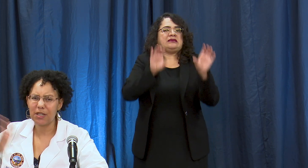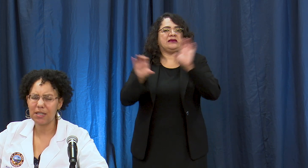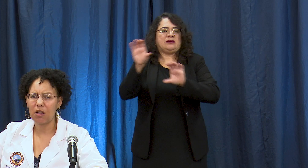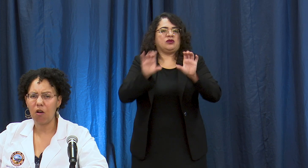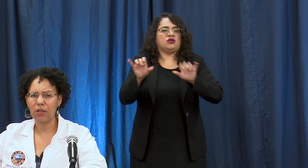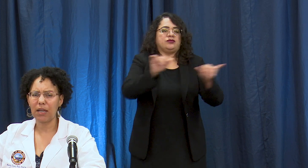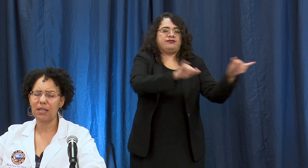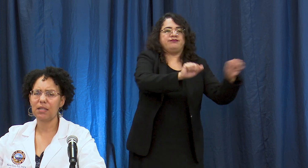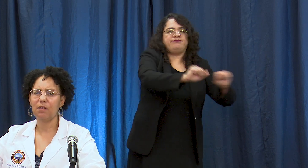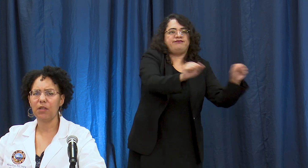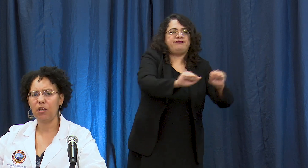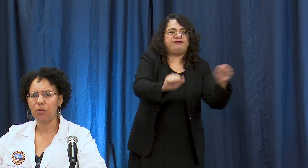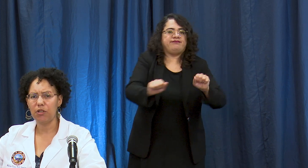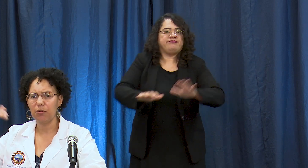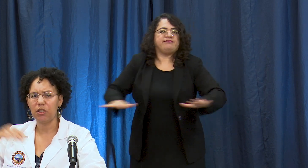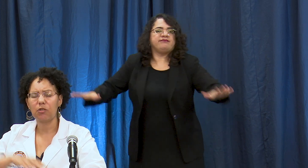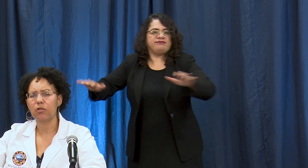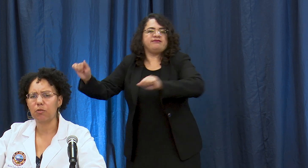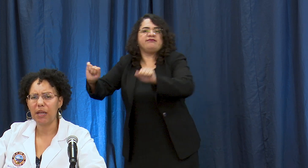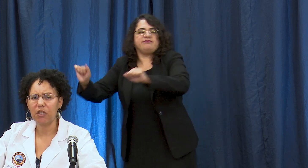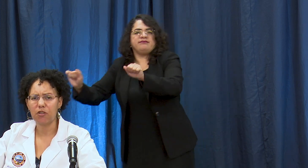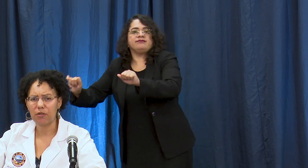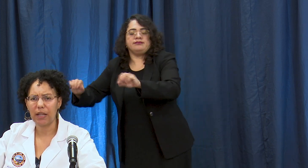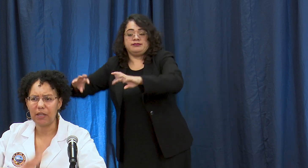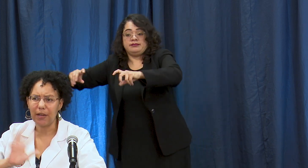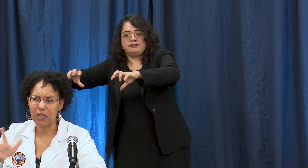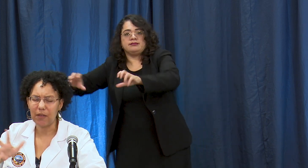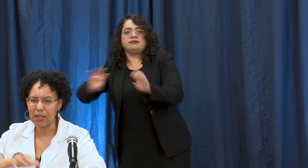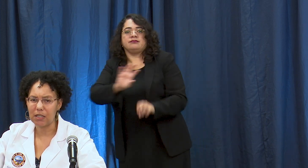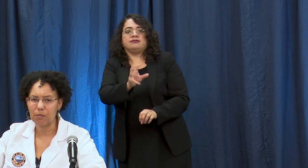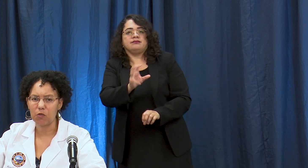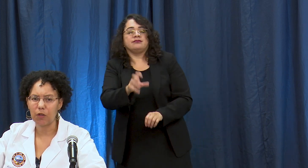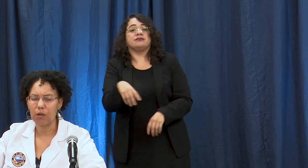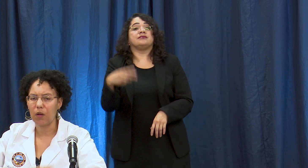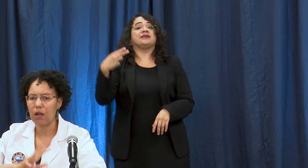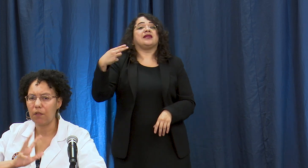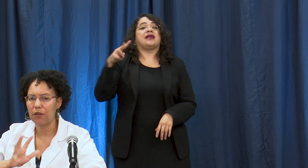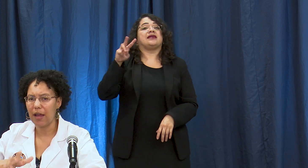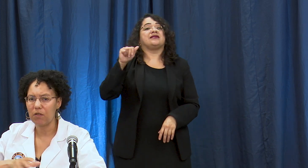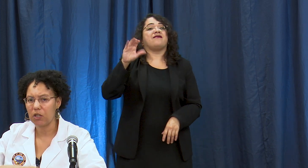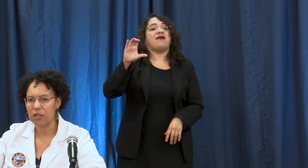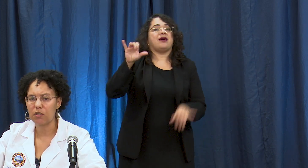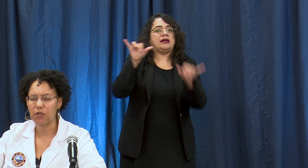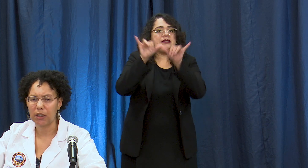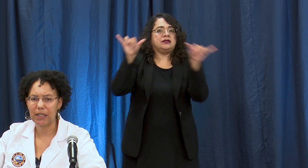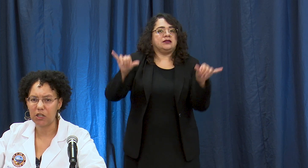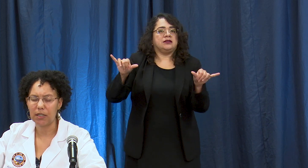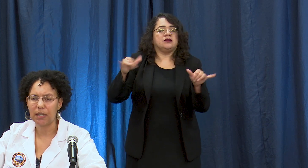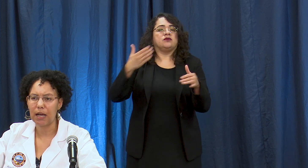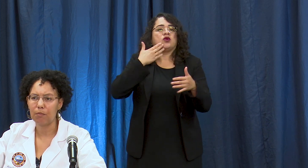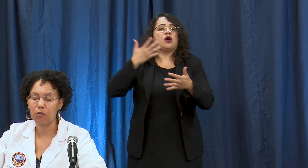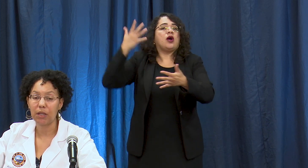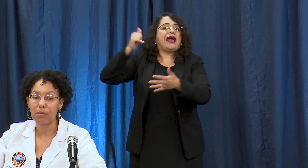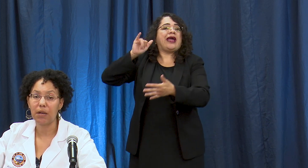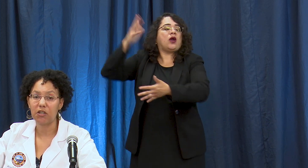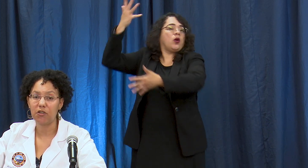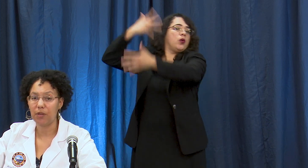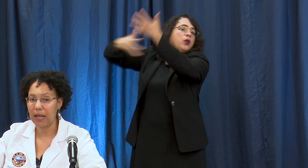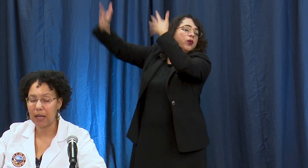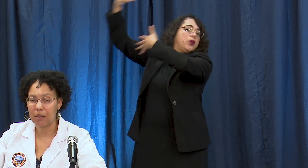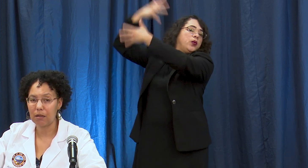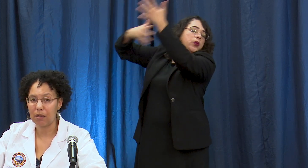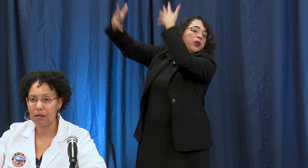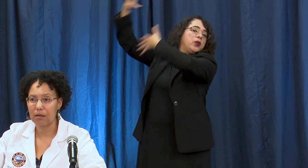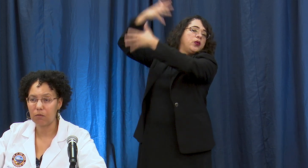making sure just all the kind of stuff that you would do in general. So making sure like your HVAC system is working well and they're having good circulation, doing as much